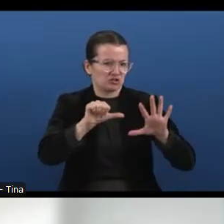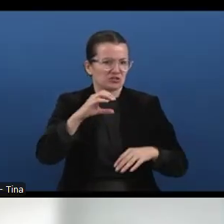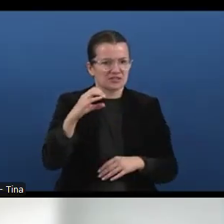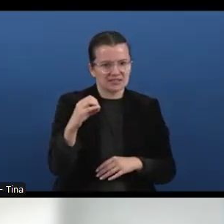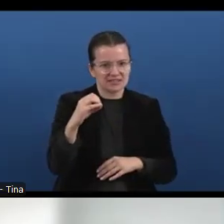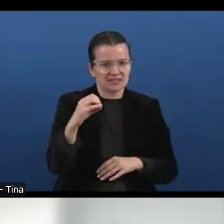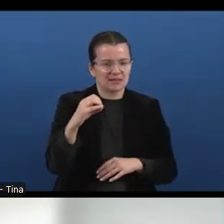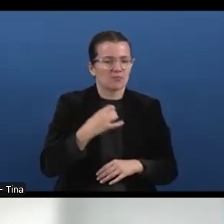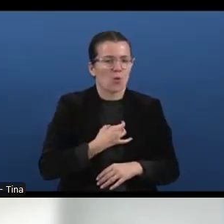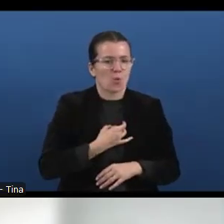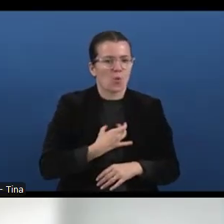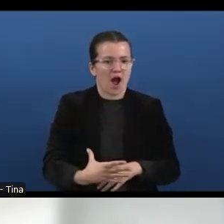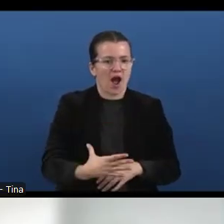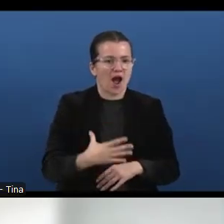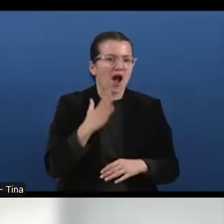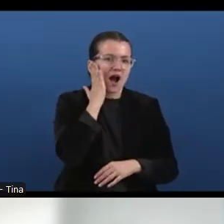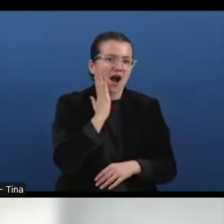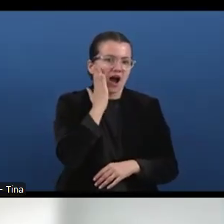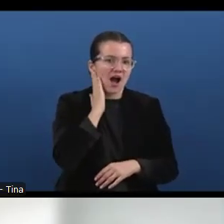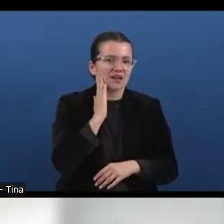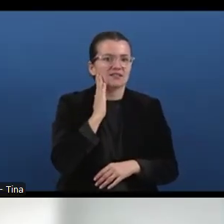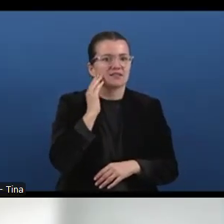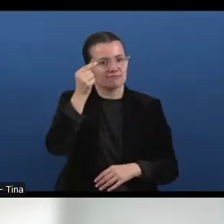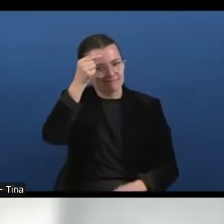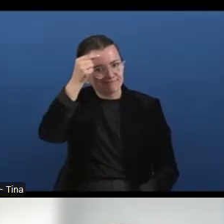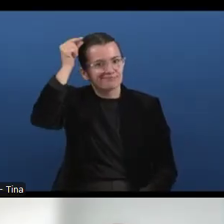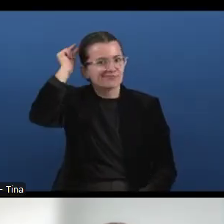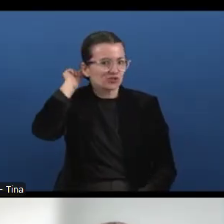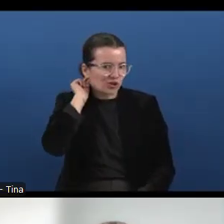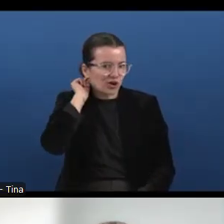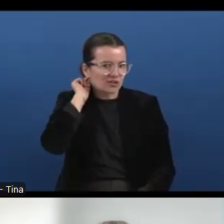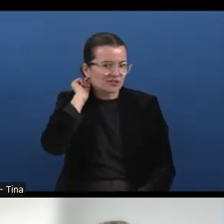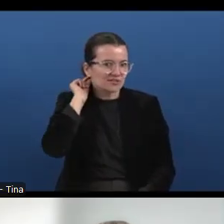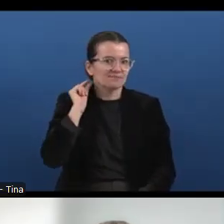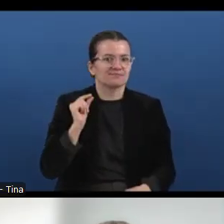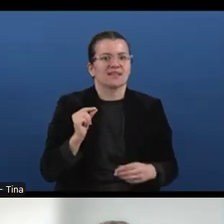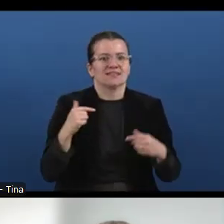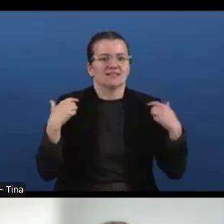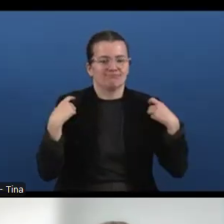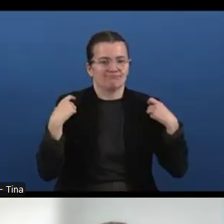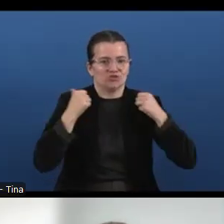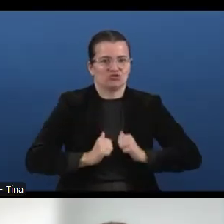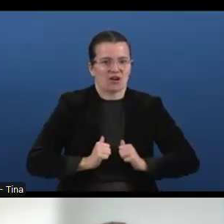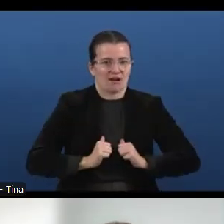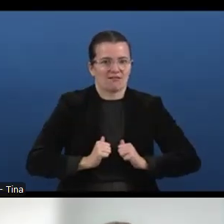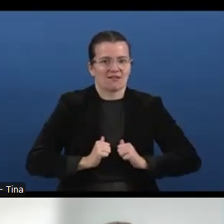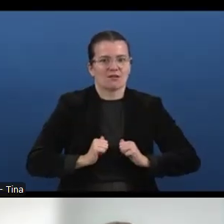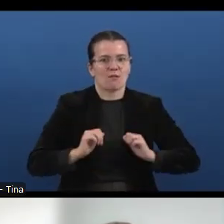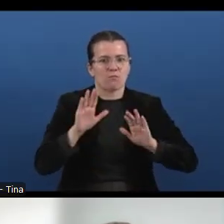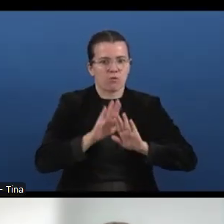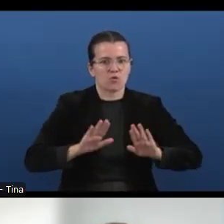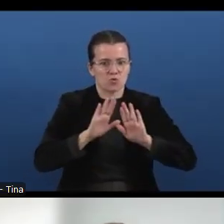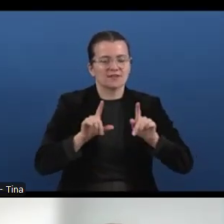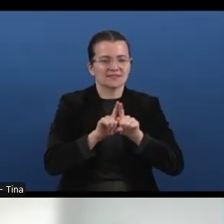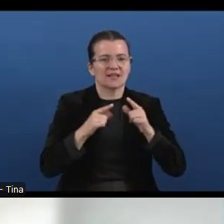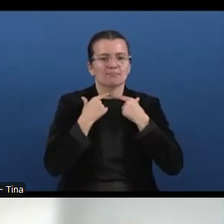hair. I am wearing a pink shirt and a navy blue jacket. And first of all, I would